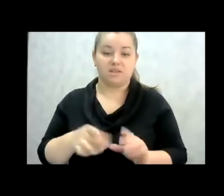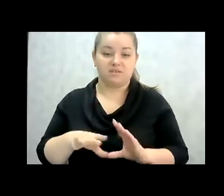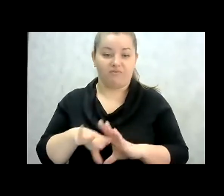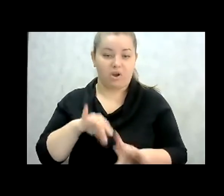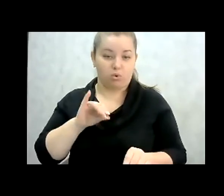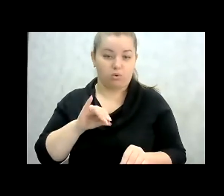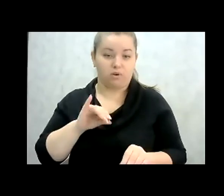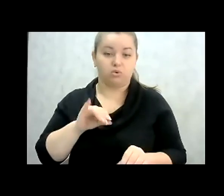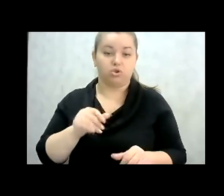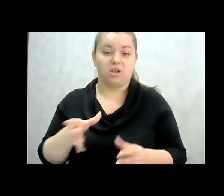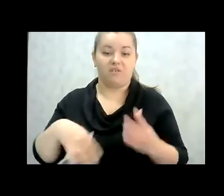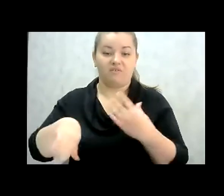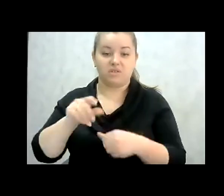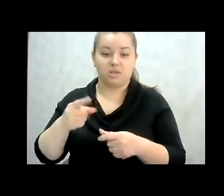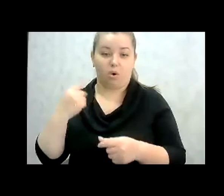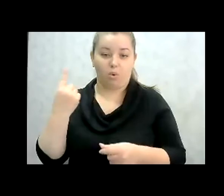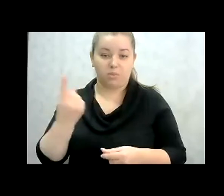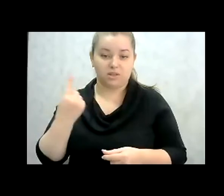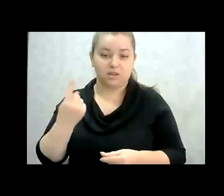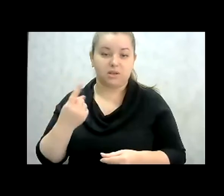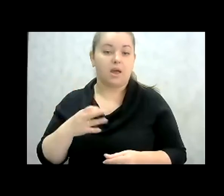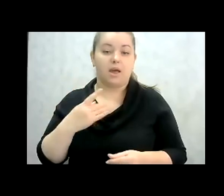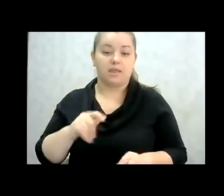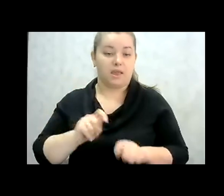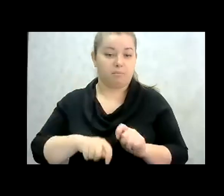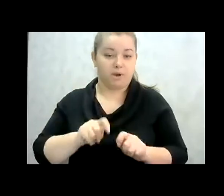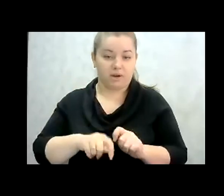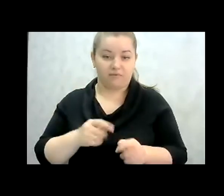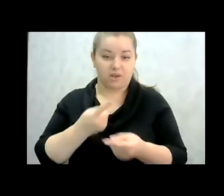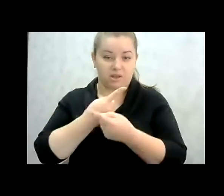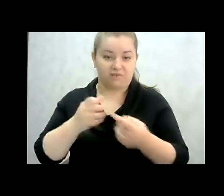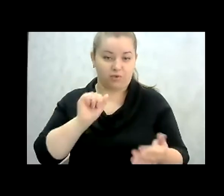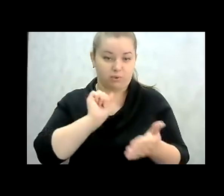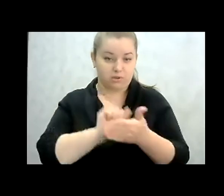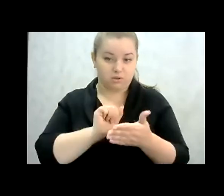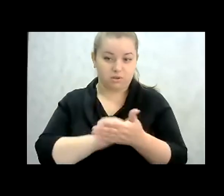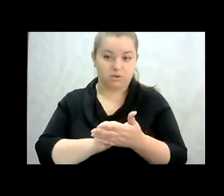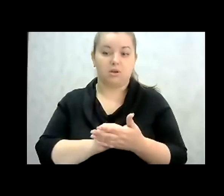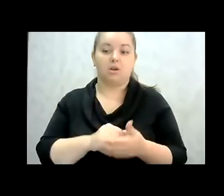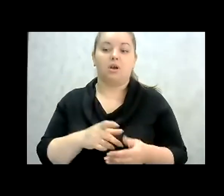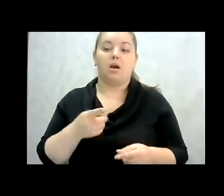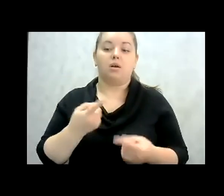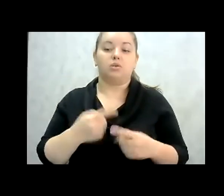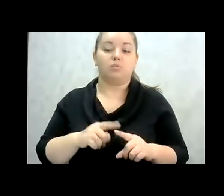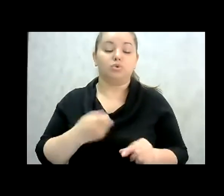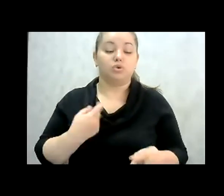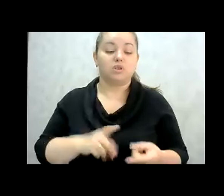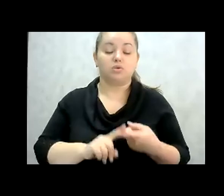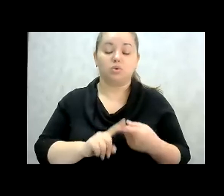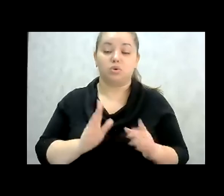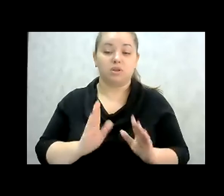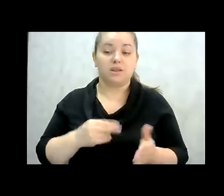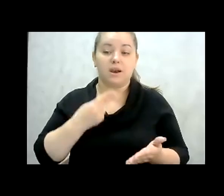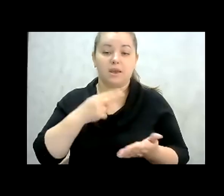no data on the source, and that happened in all regions of Ukraine. It's a big issue because it's not